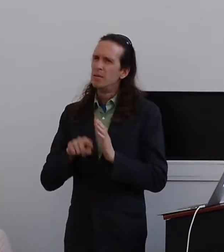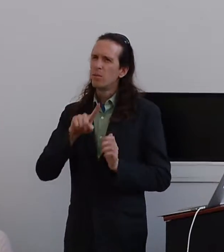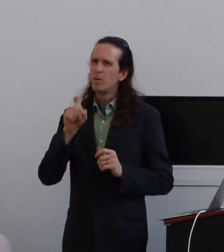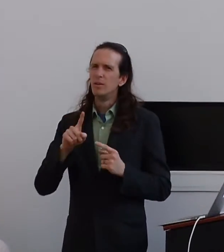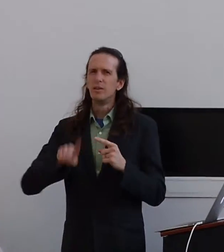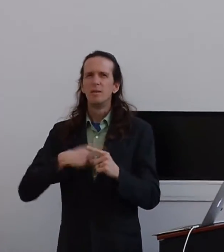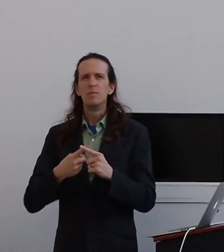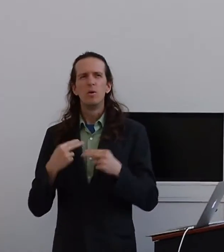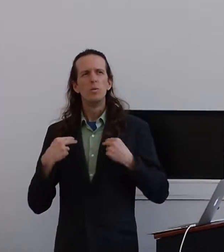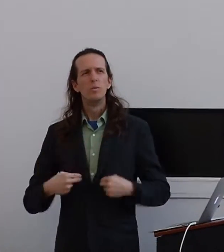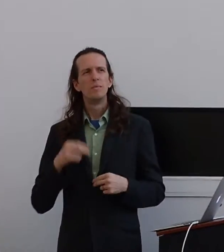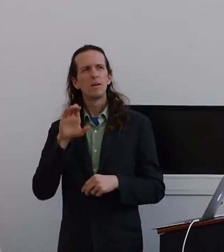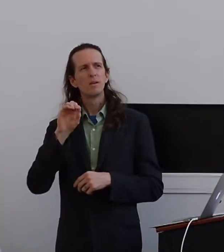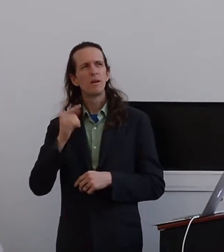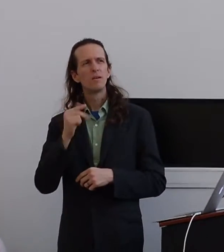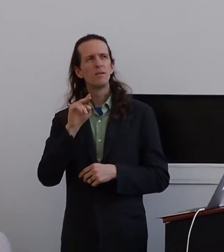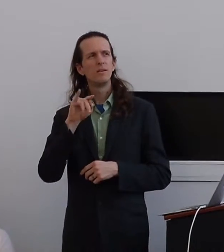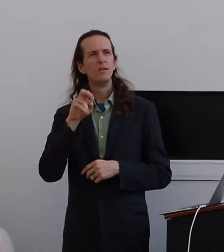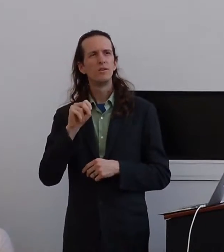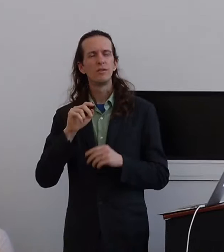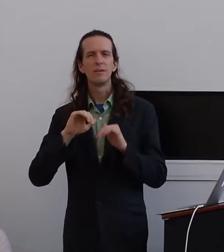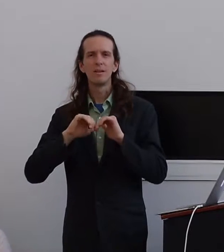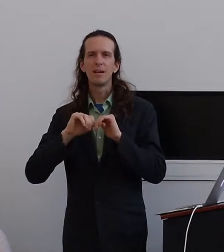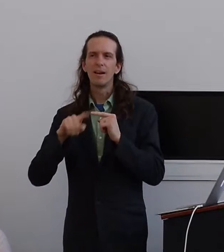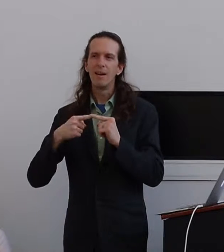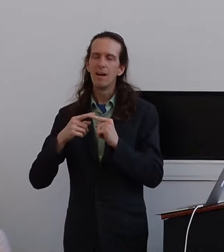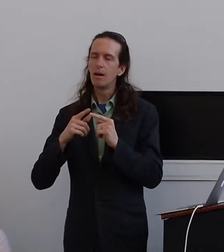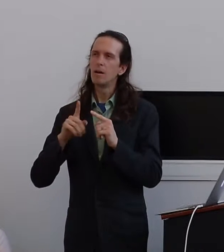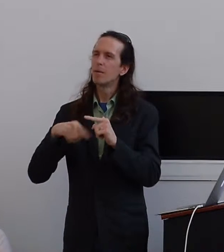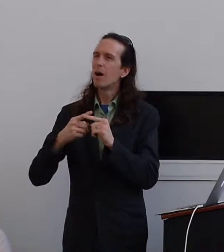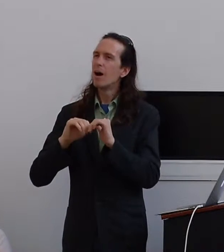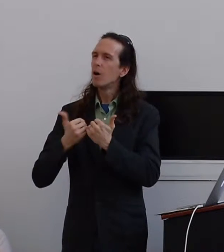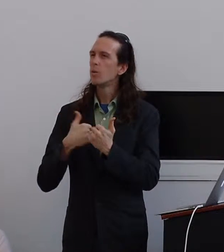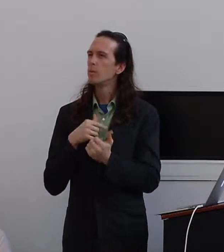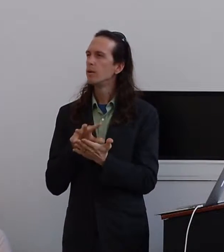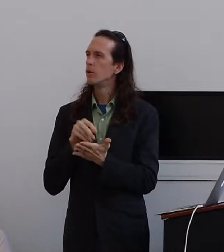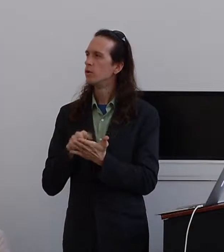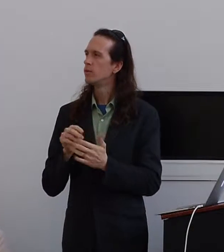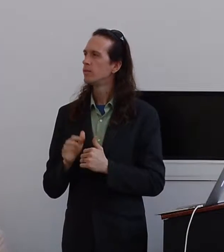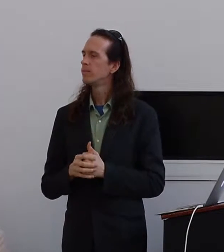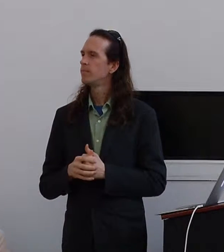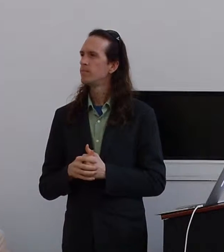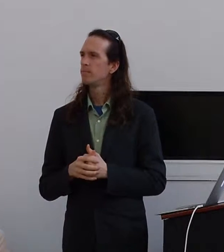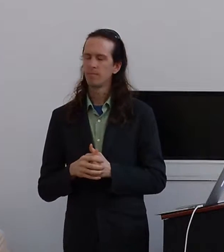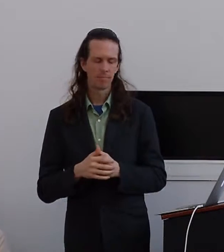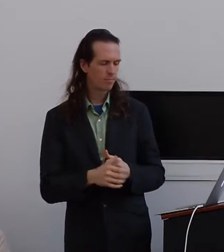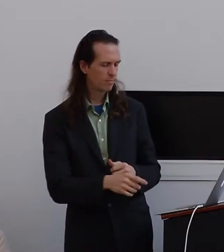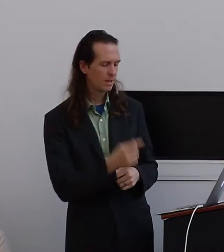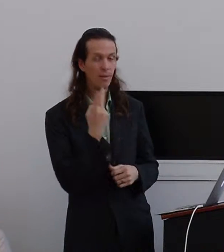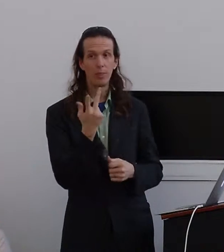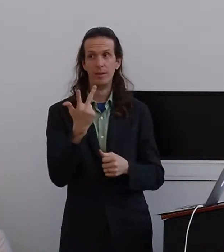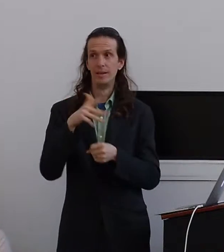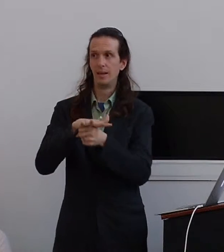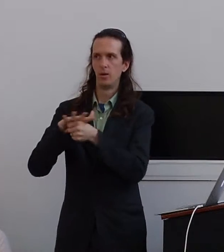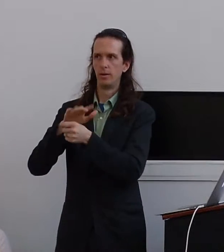BL2 poses deep questions about human cognition and human learning in three